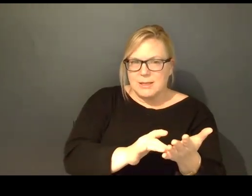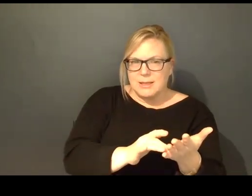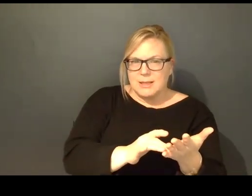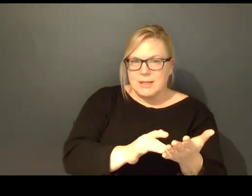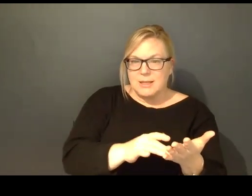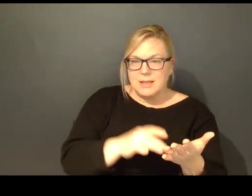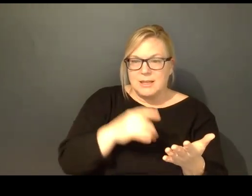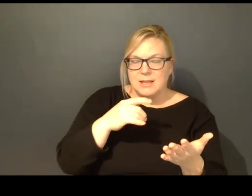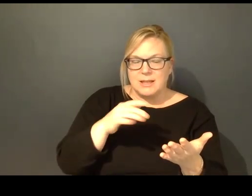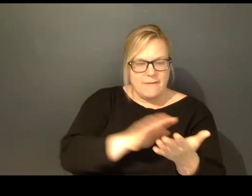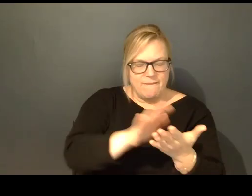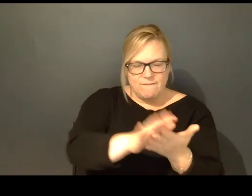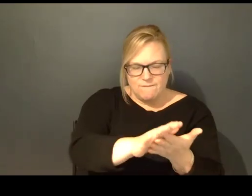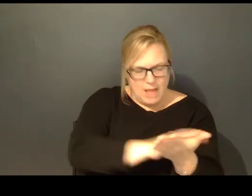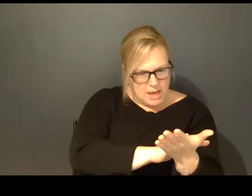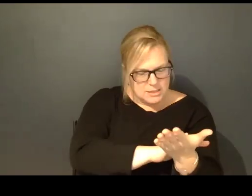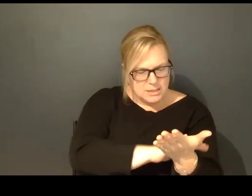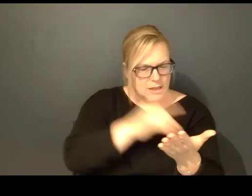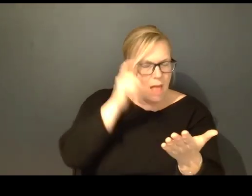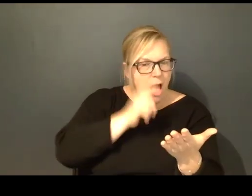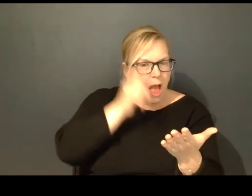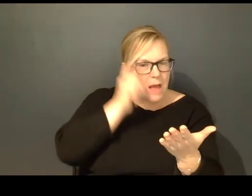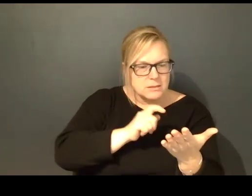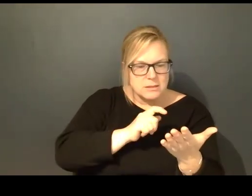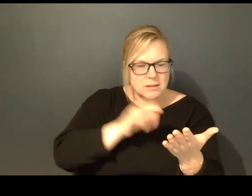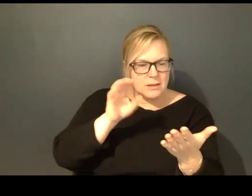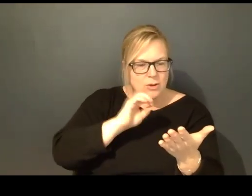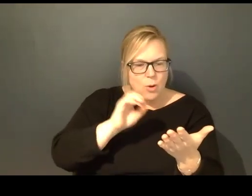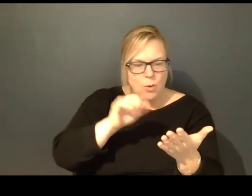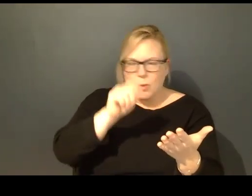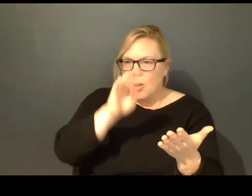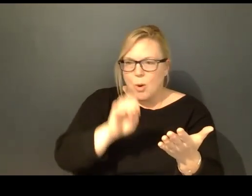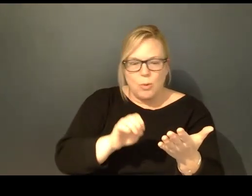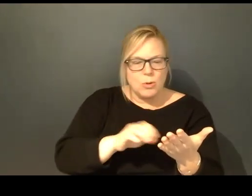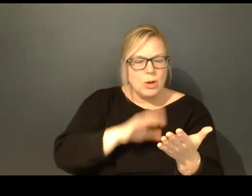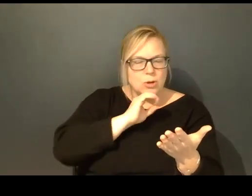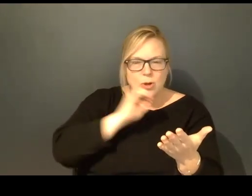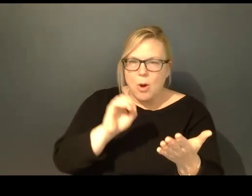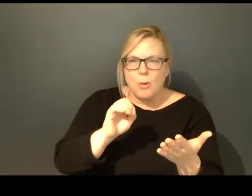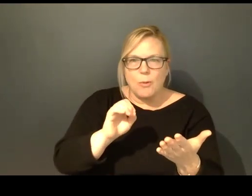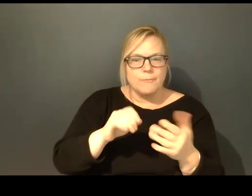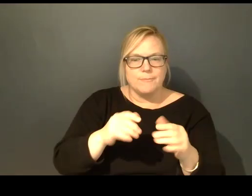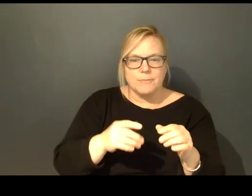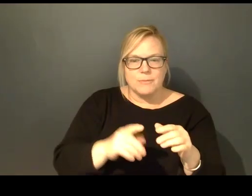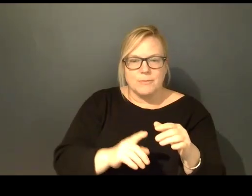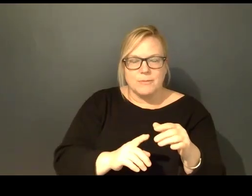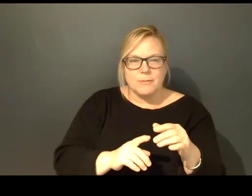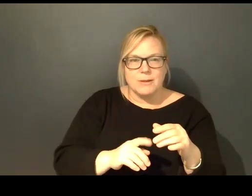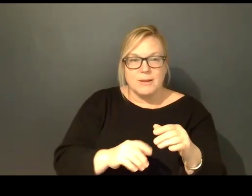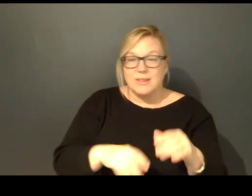them. It's a flat sheet of glass. There's nothing in code, you say, currently to work around that? Not in the Nova